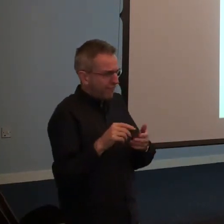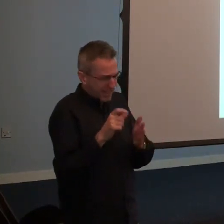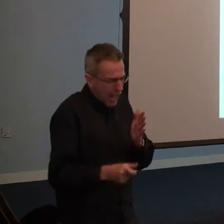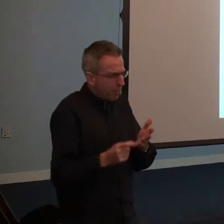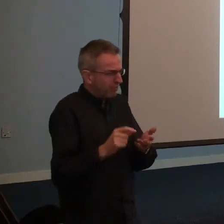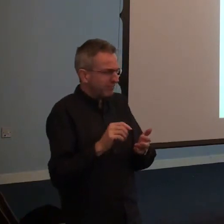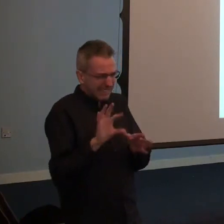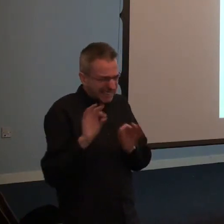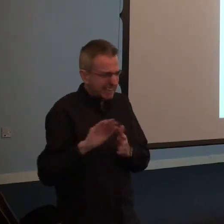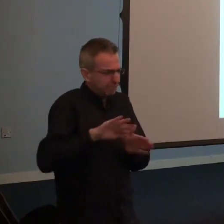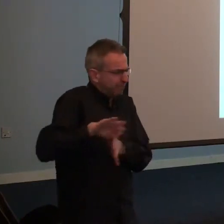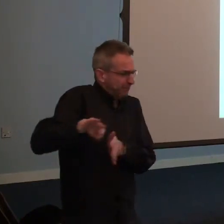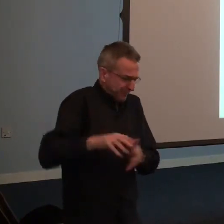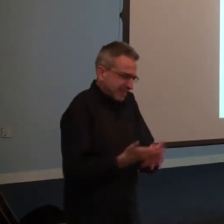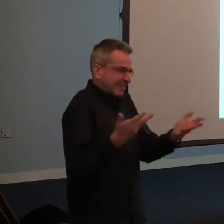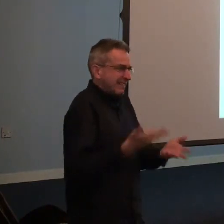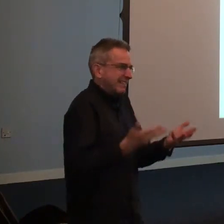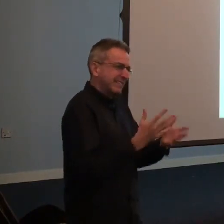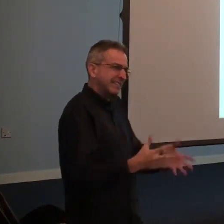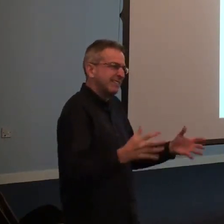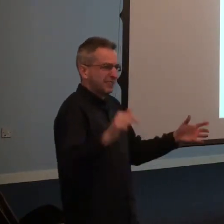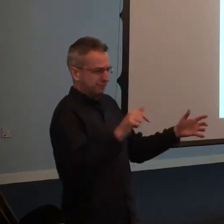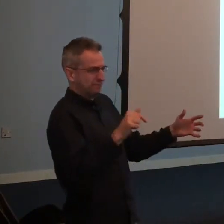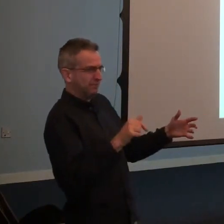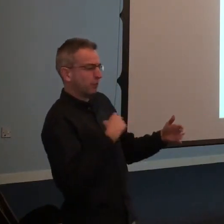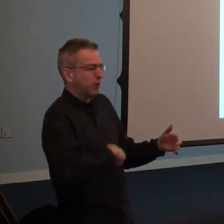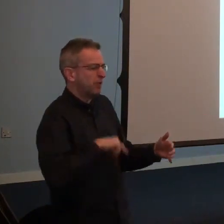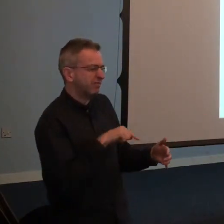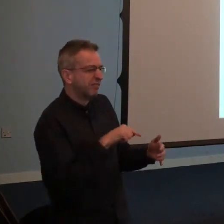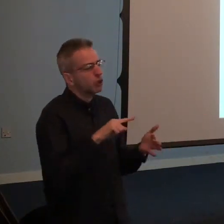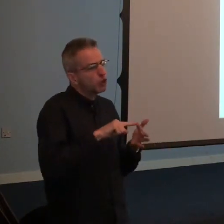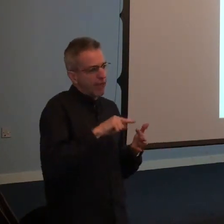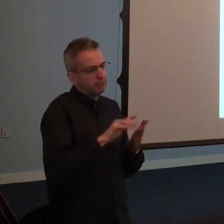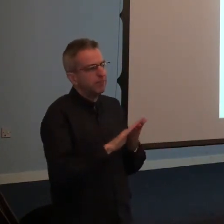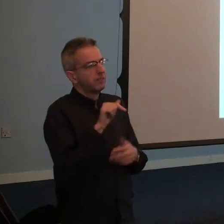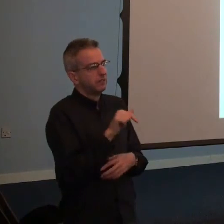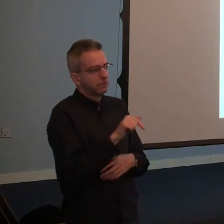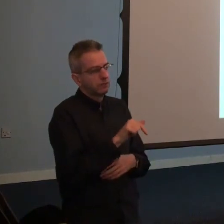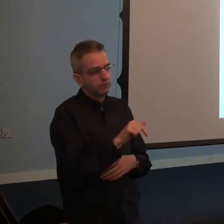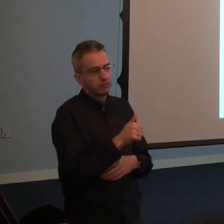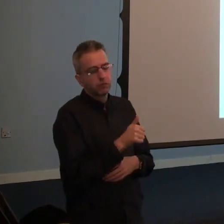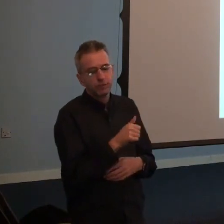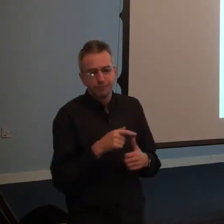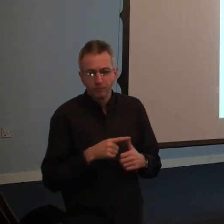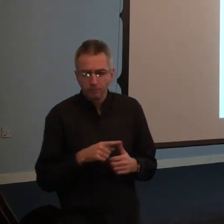healthy development? And we should try and get rid of disability and disease and focus on the perfect